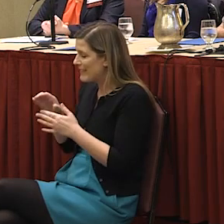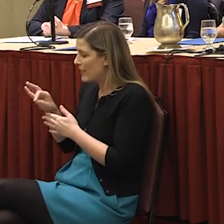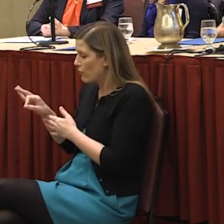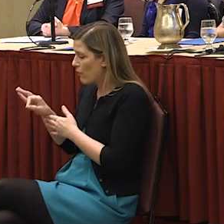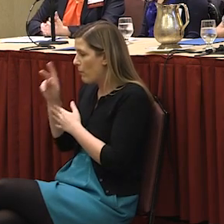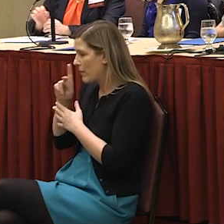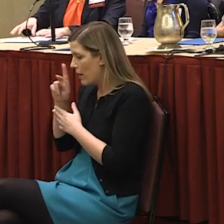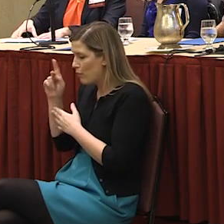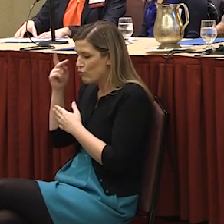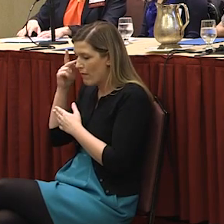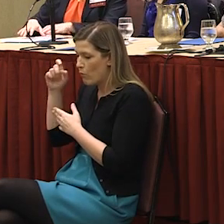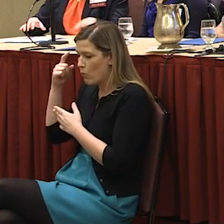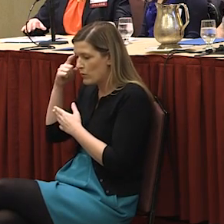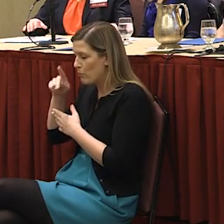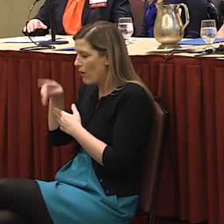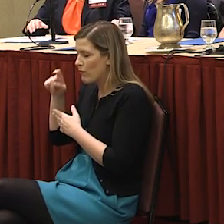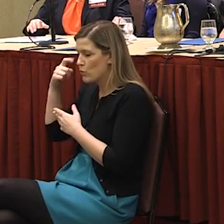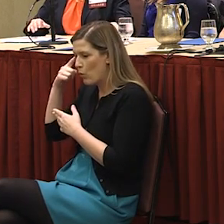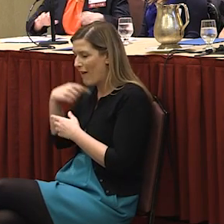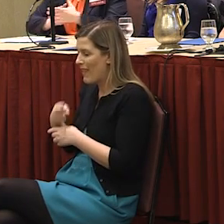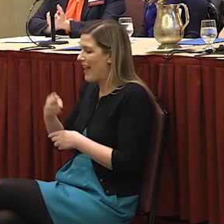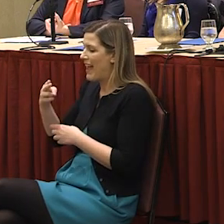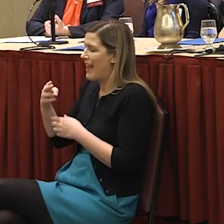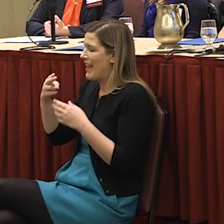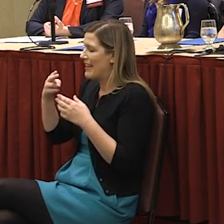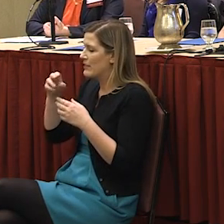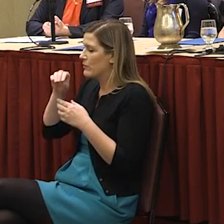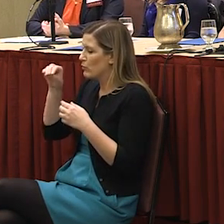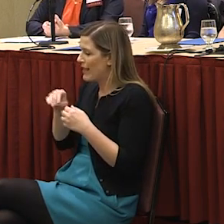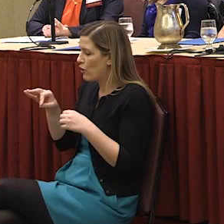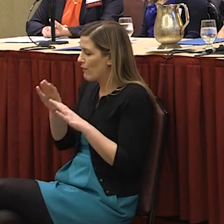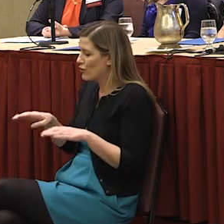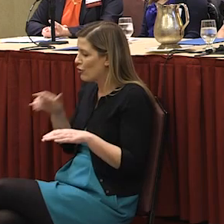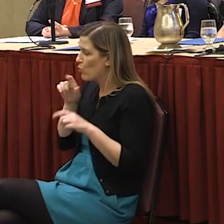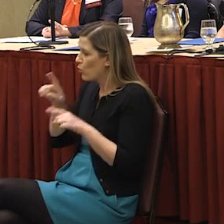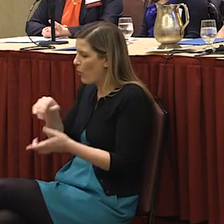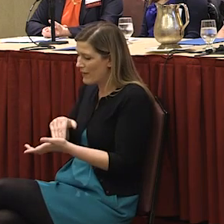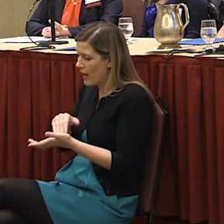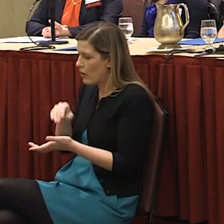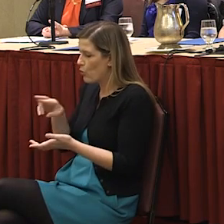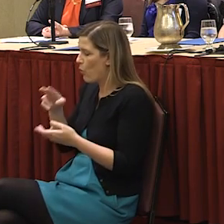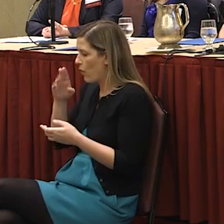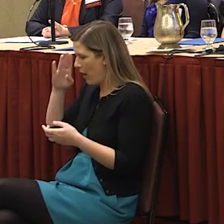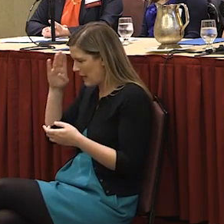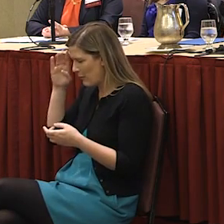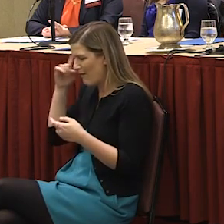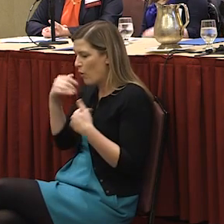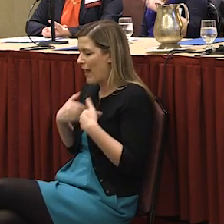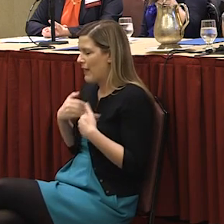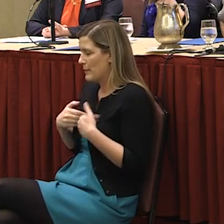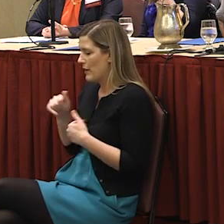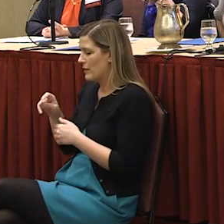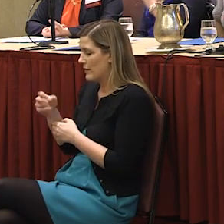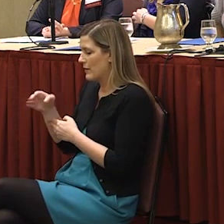and Woonsocket have the highest percentages of children who visit the hospital or doctor for asthma. So one of